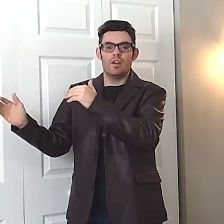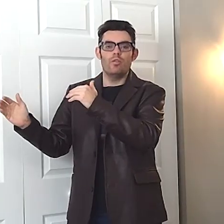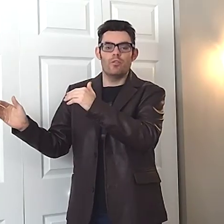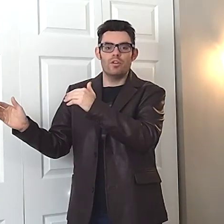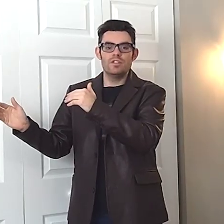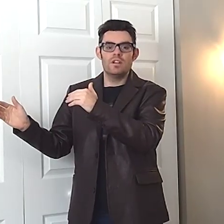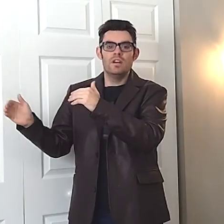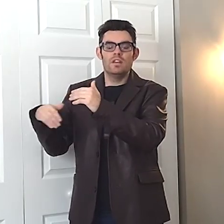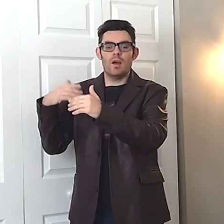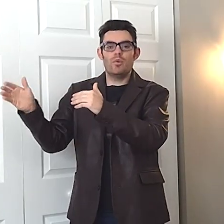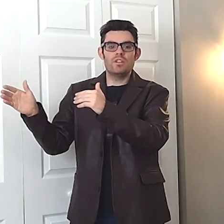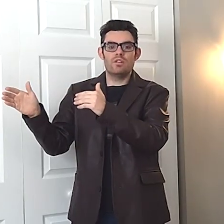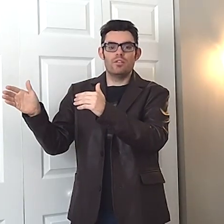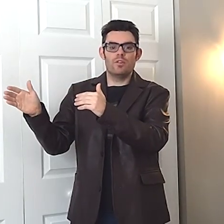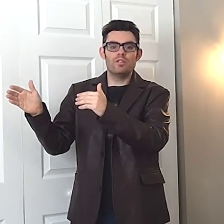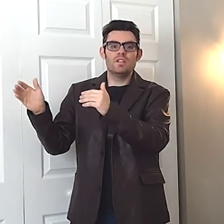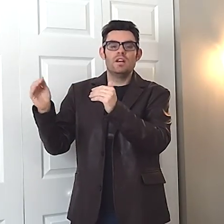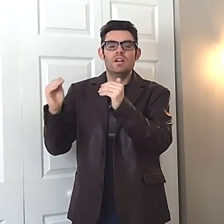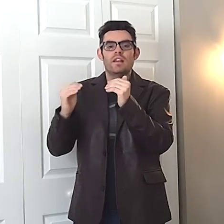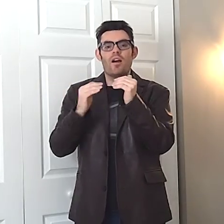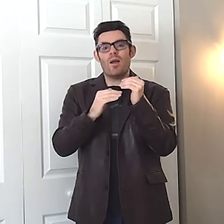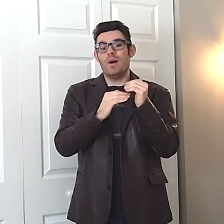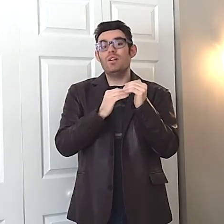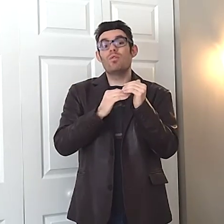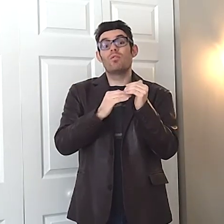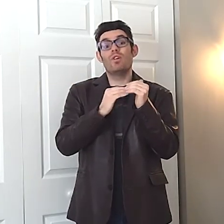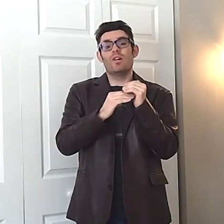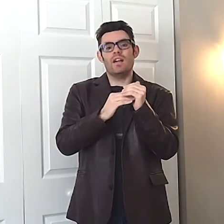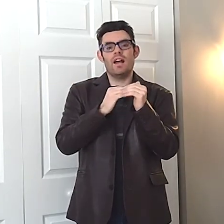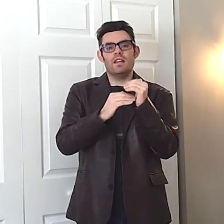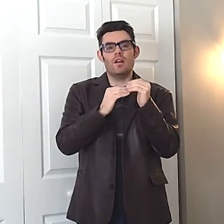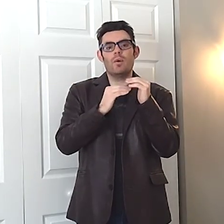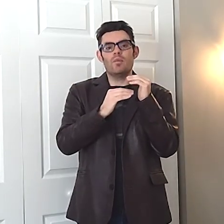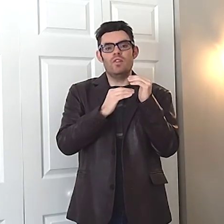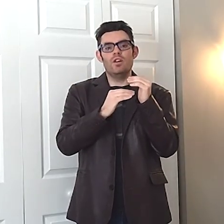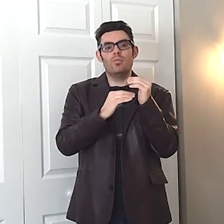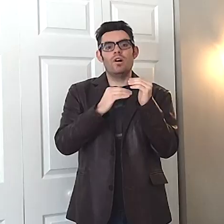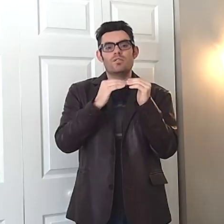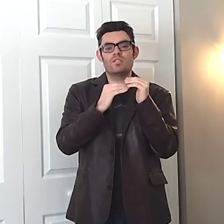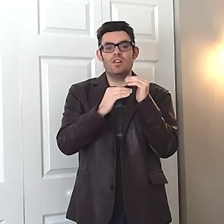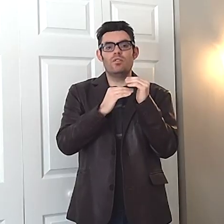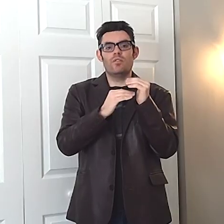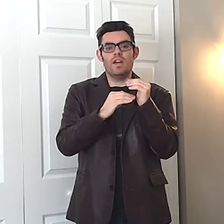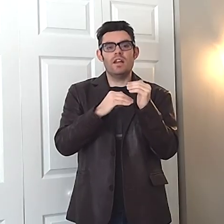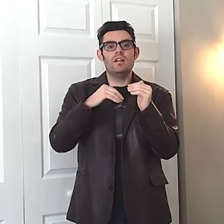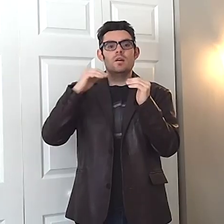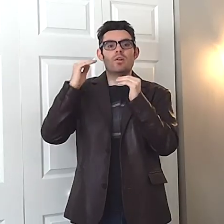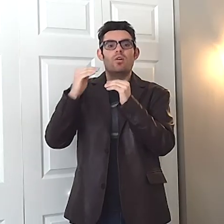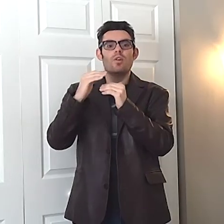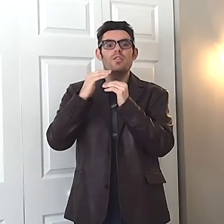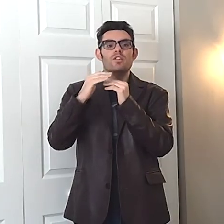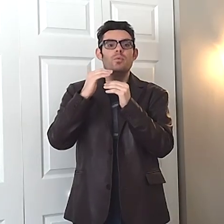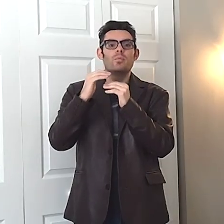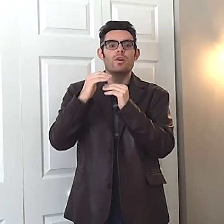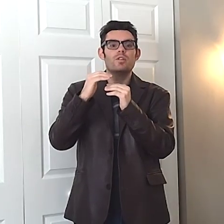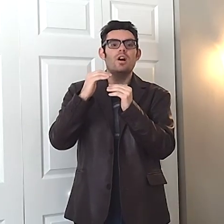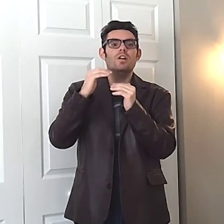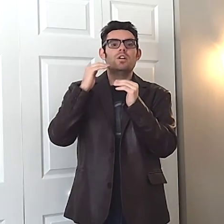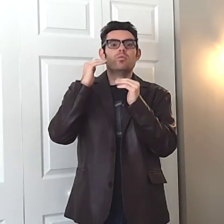cycle first, that book series first. Now, I might do a review on that in an upcoming video blog, so stay tuned for that. But overall, this book, Murtaugh,